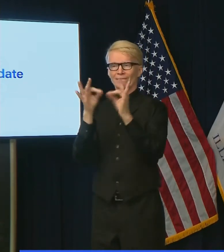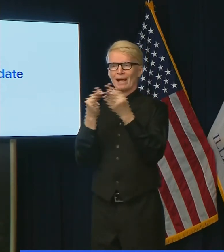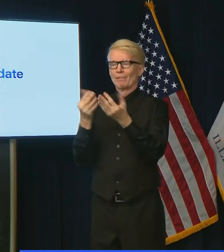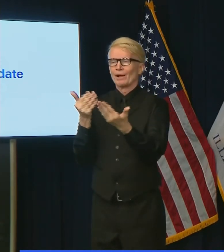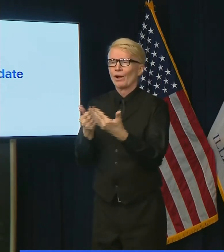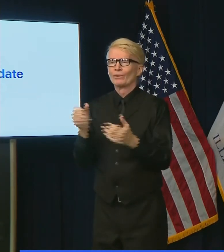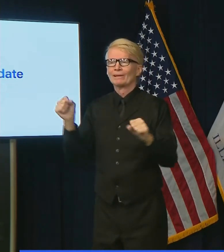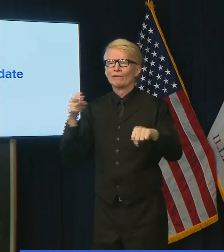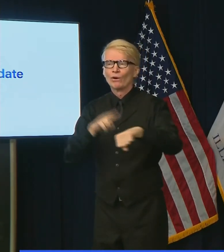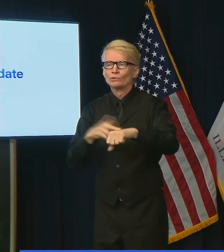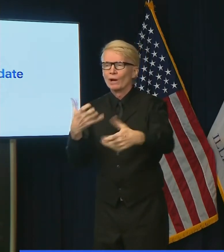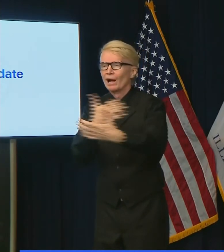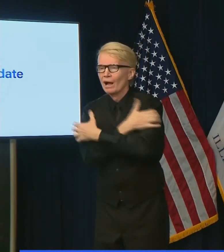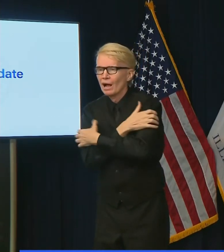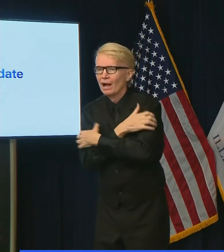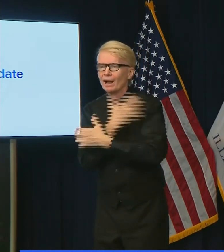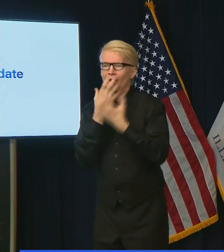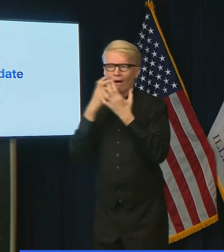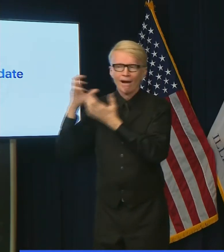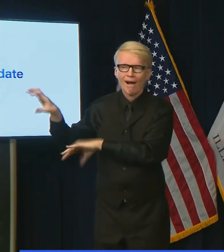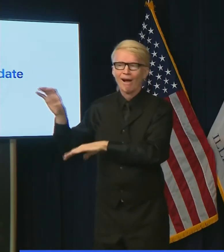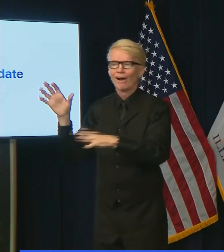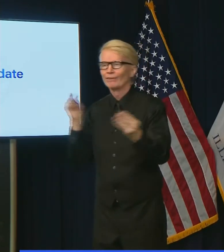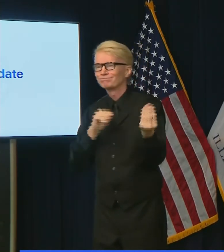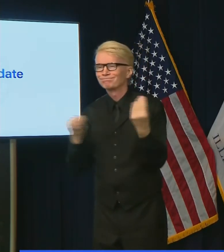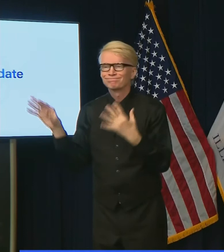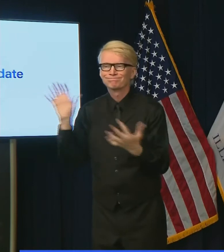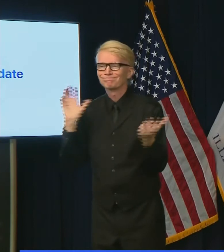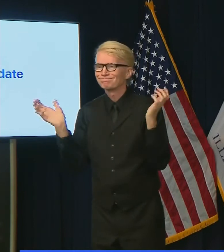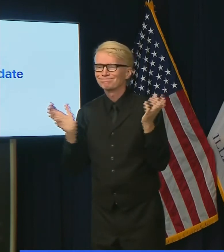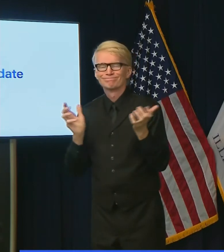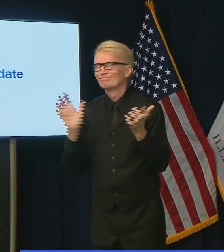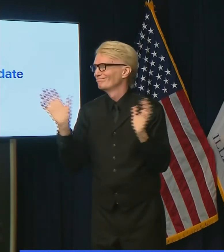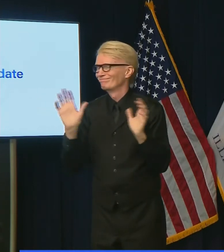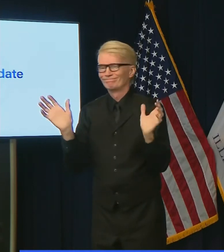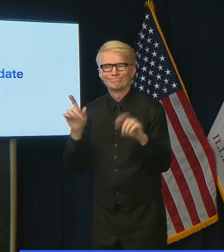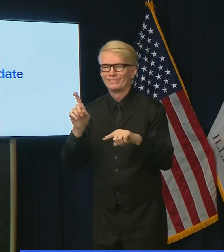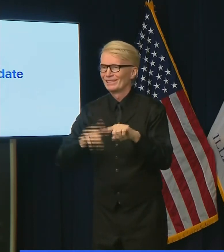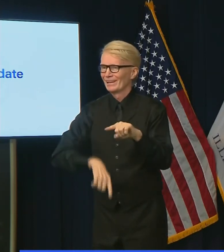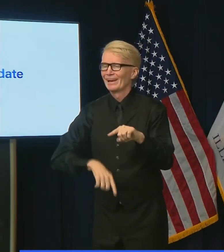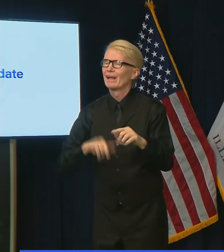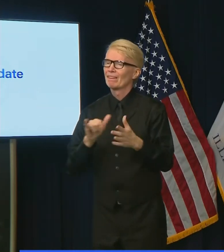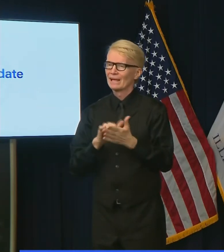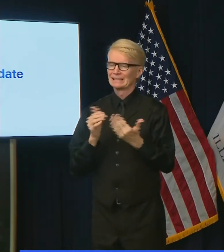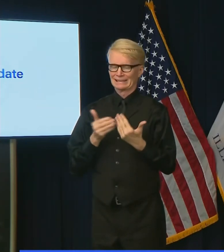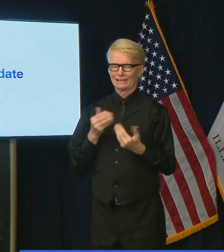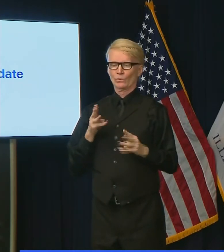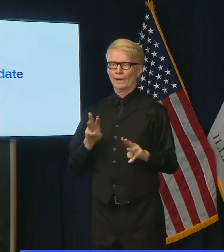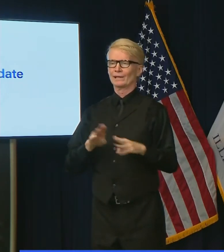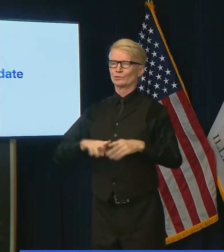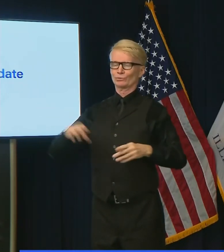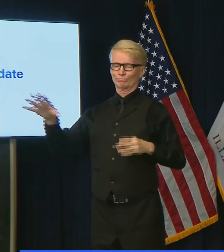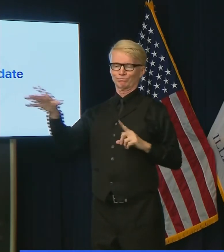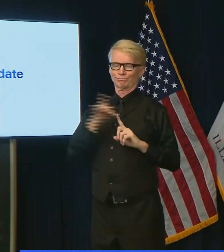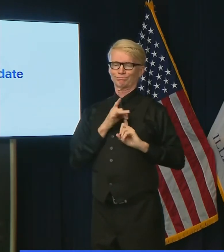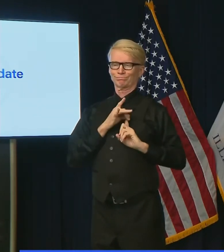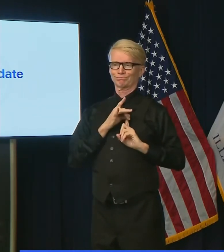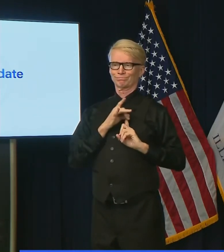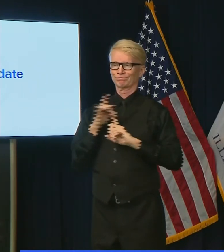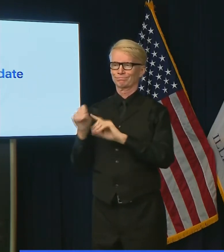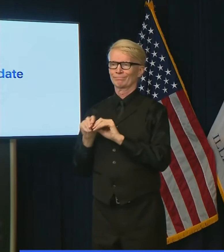want to hug and talk to people without a mask, but that's exactly how the virus spreads. Would it kill you to wear a